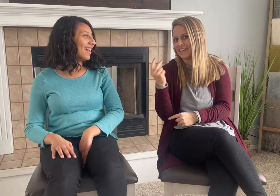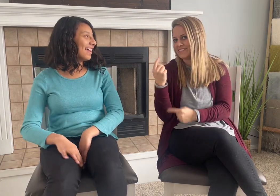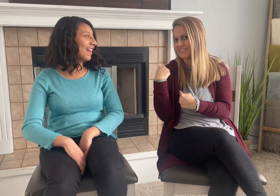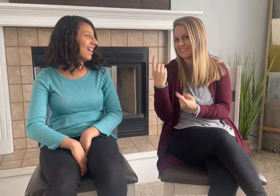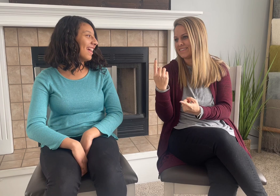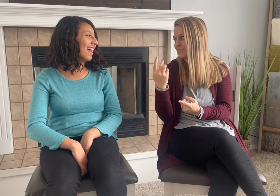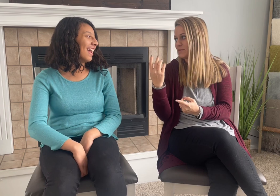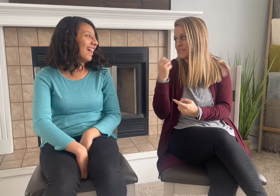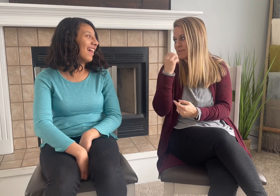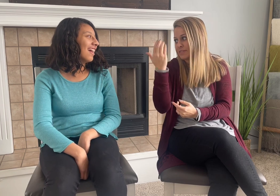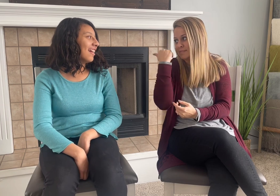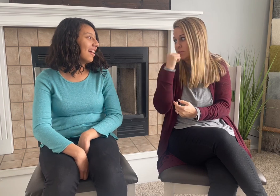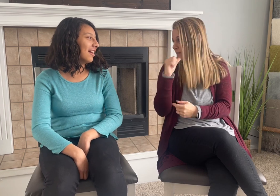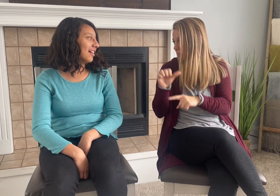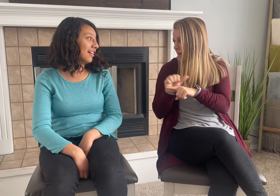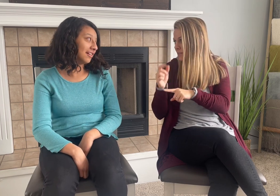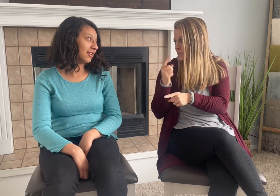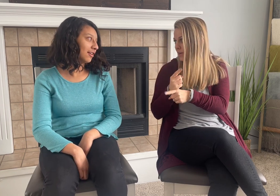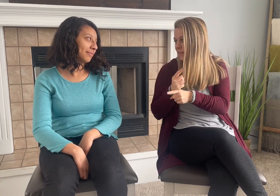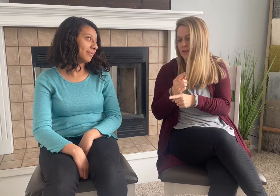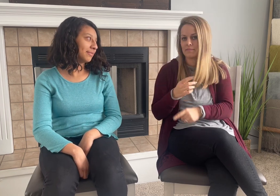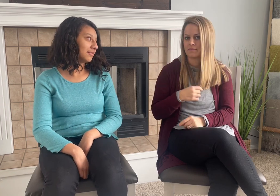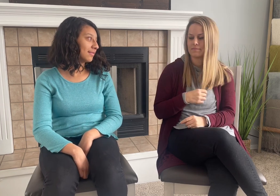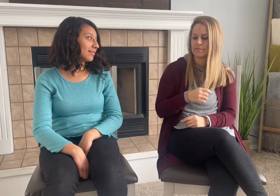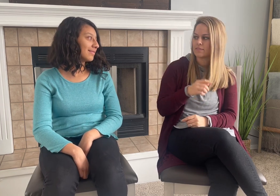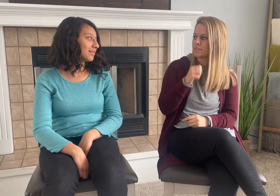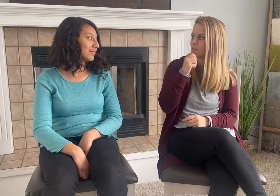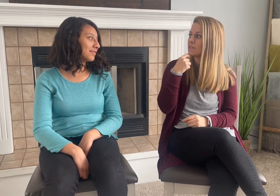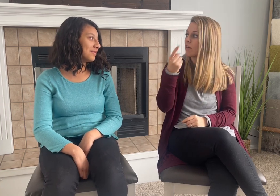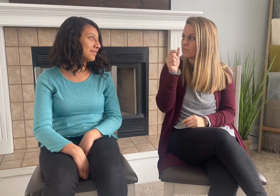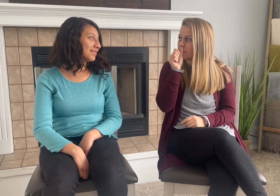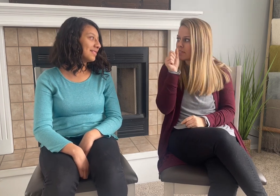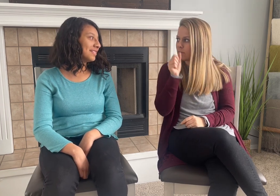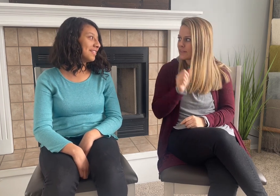didn't. We didn't practice, right? Yeah. Don't tell them the secrets.